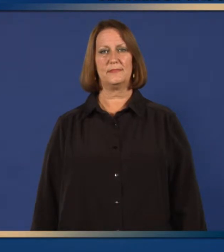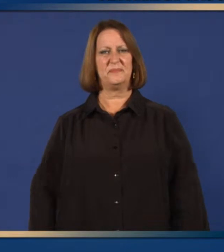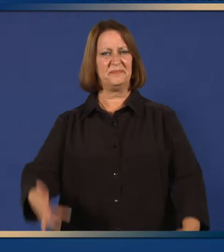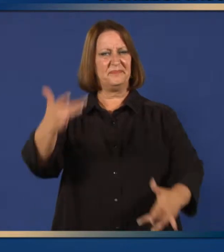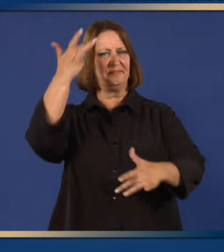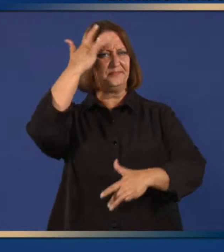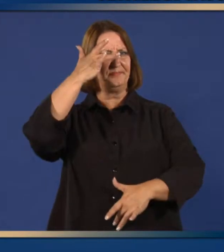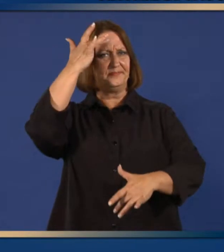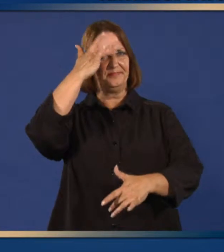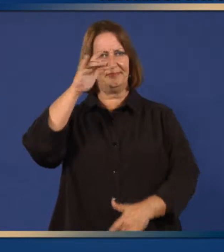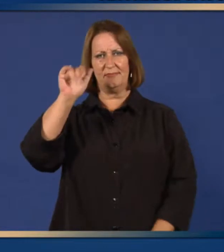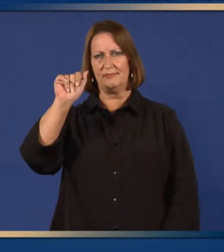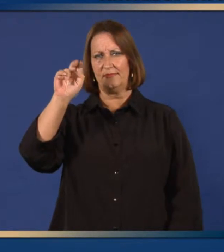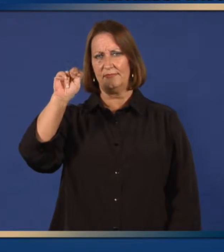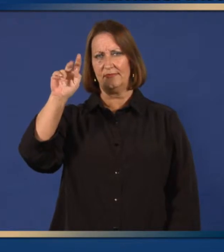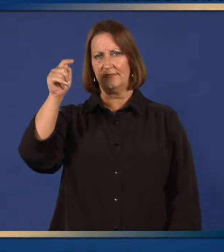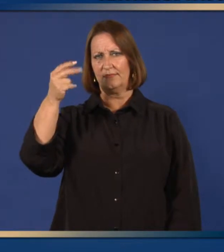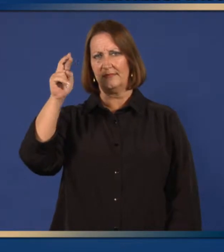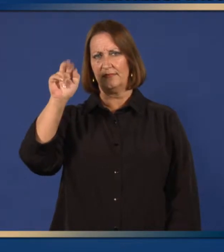What is anthrax?